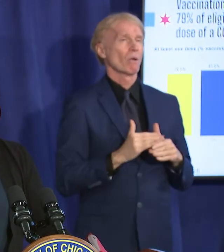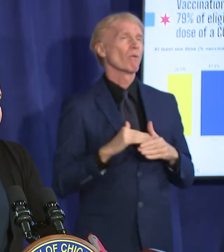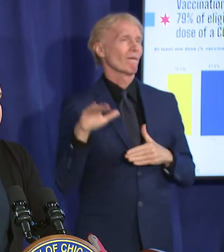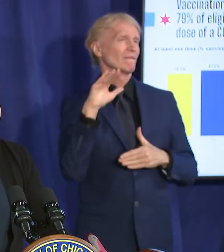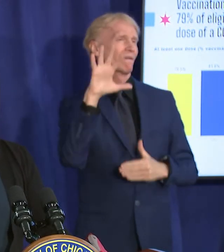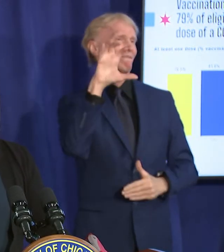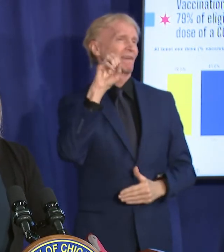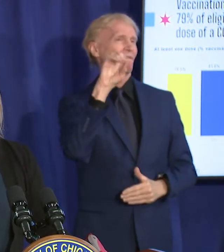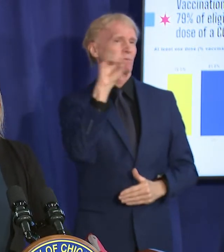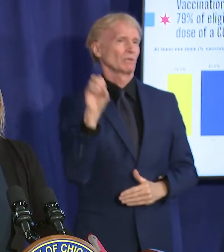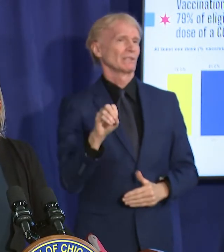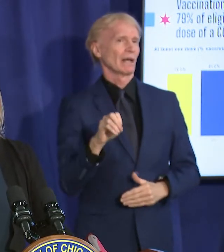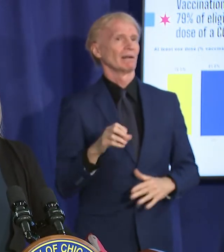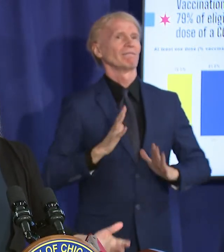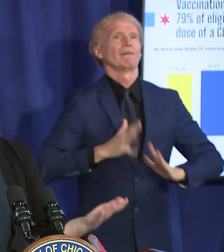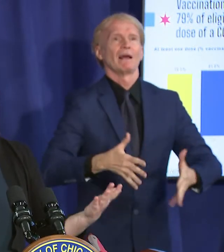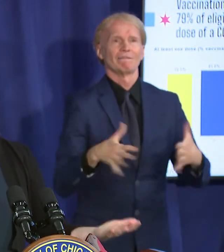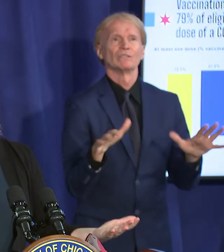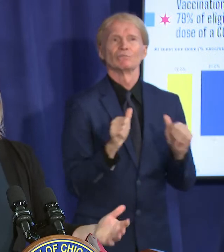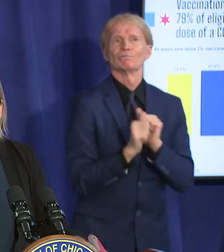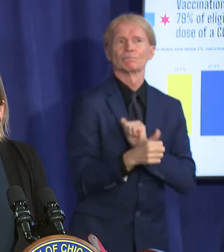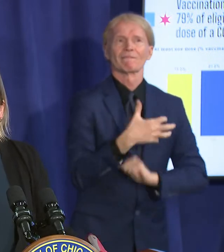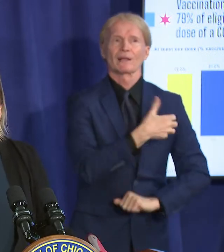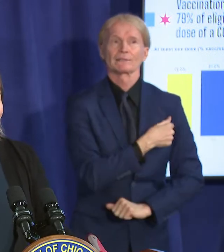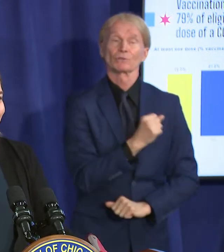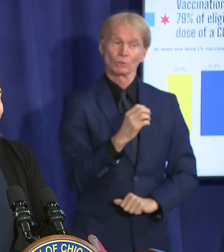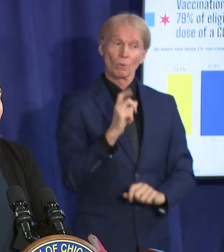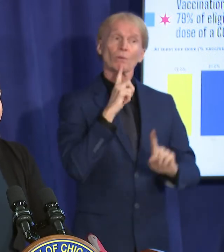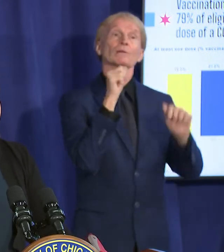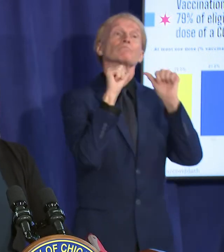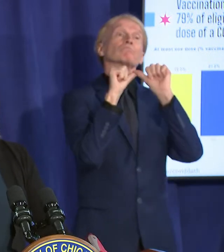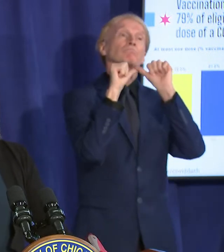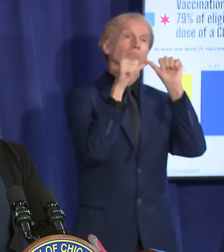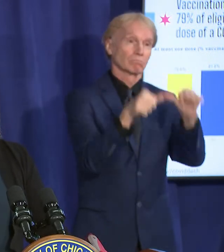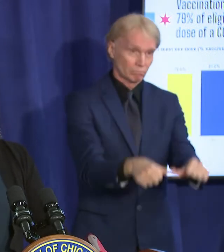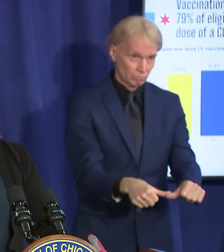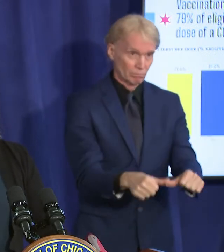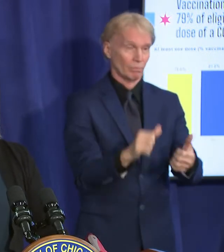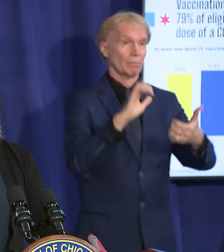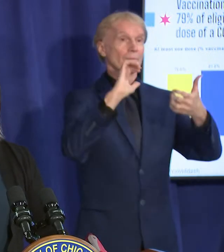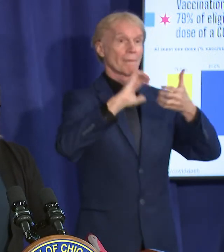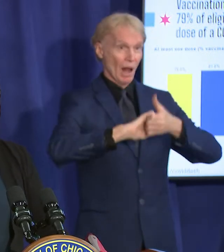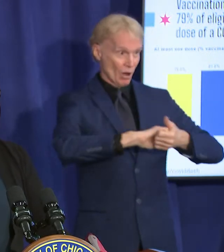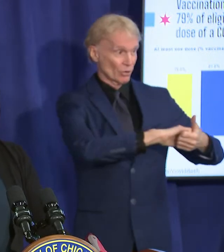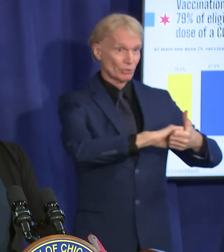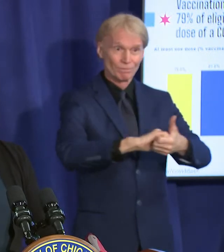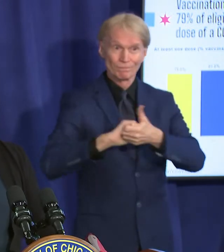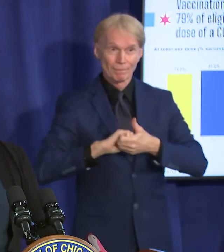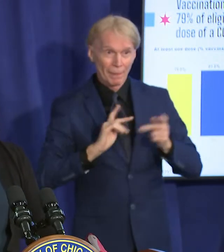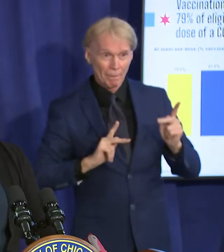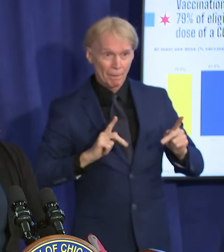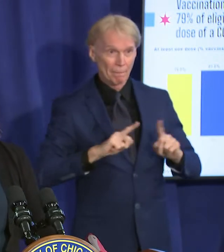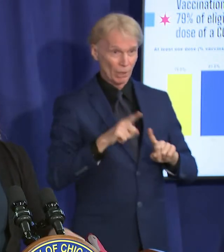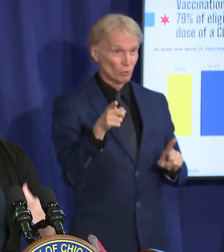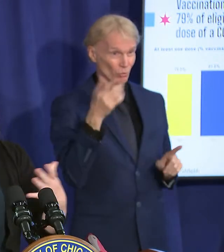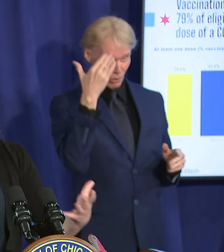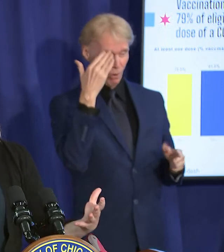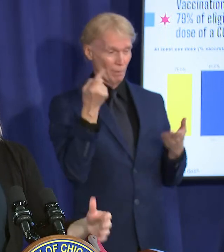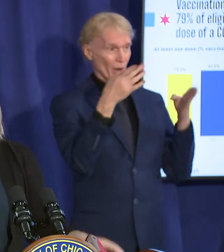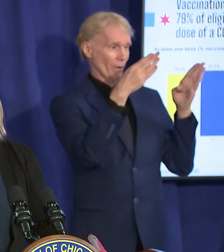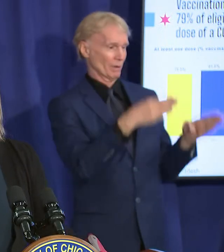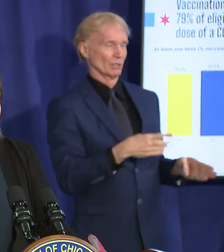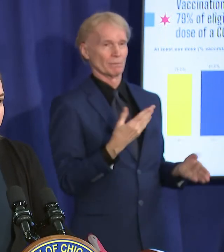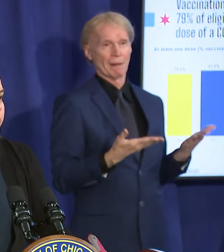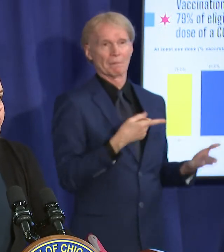that are fully vaccinated. So really continuing to work with partners there, but if you know anybody who is still not vaccinated,